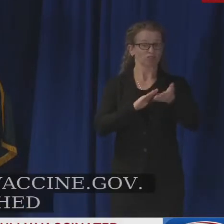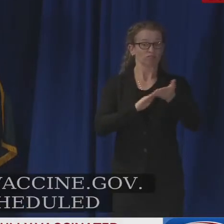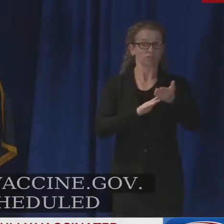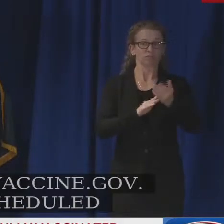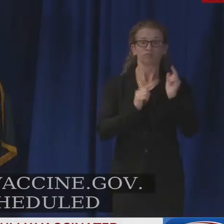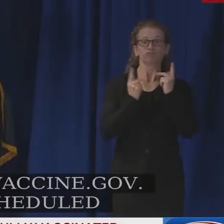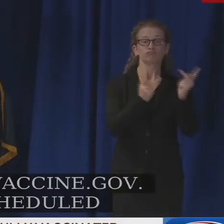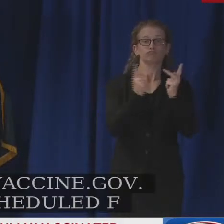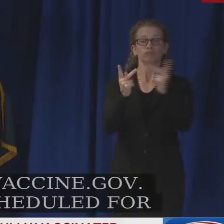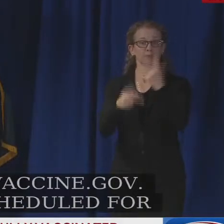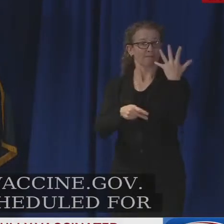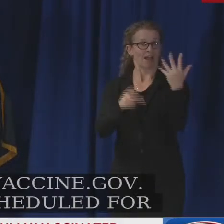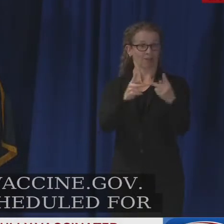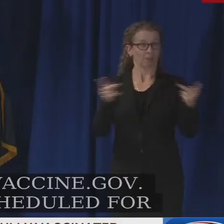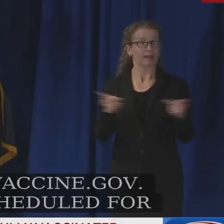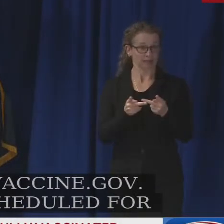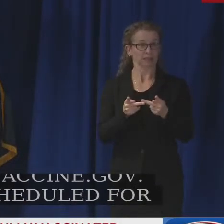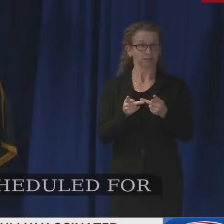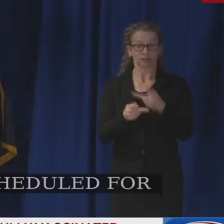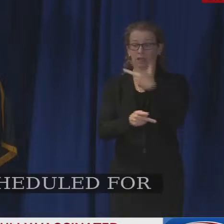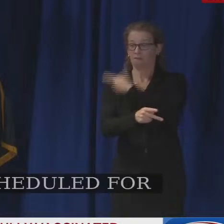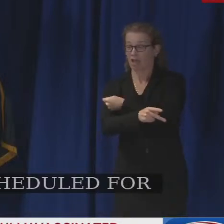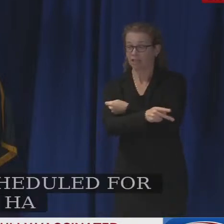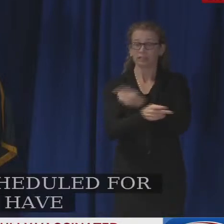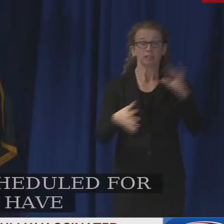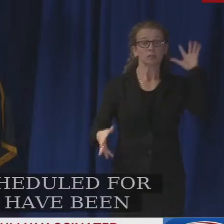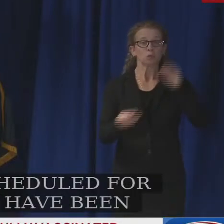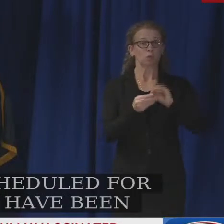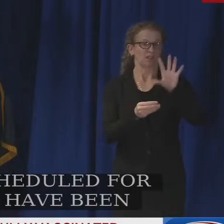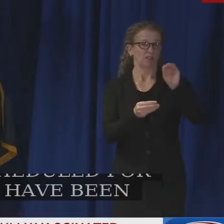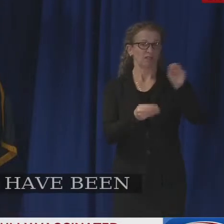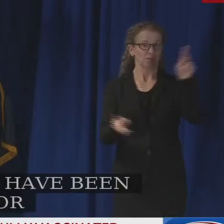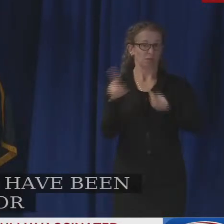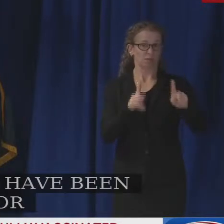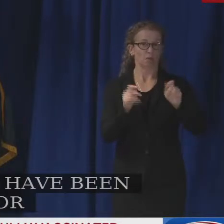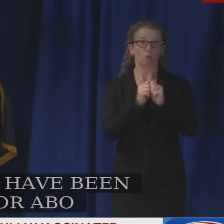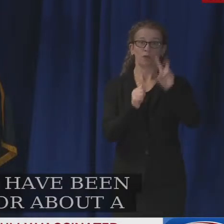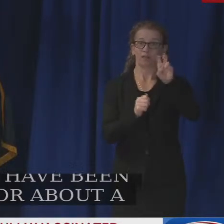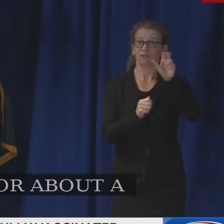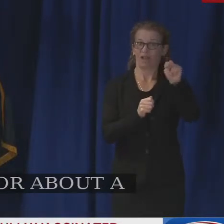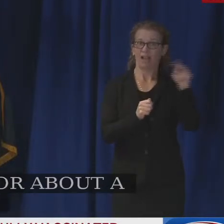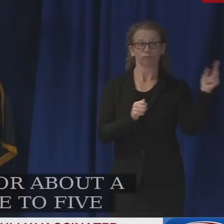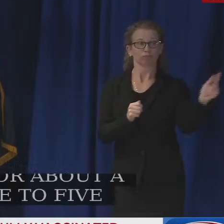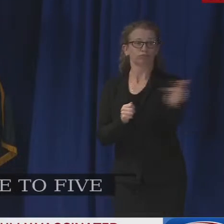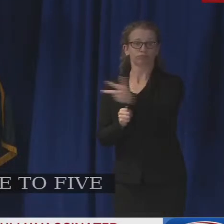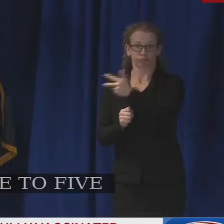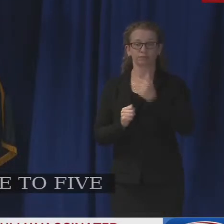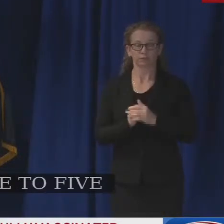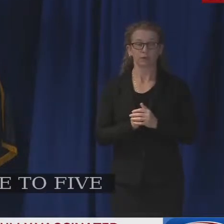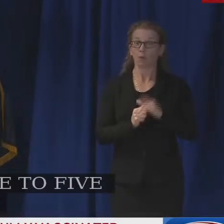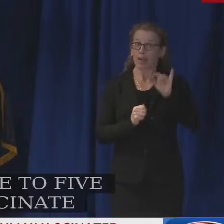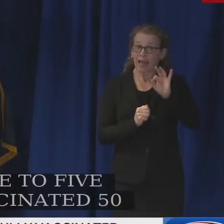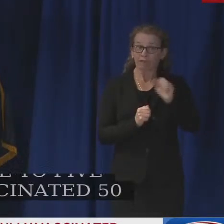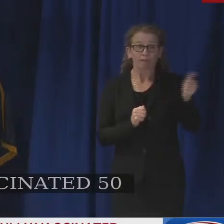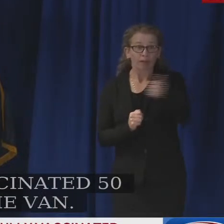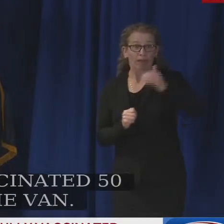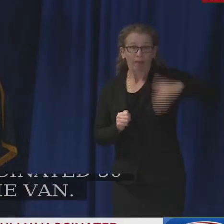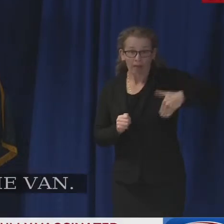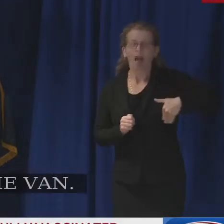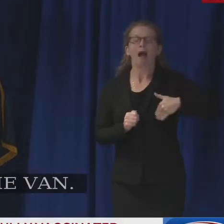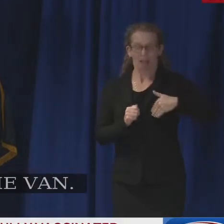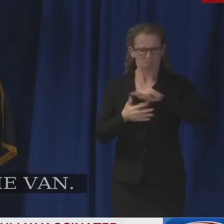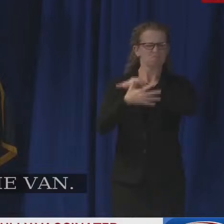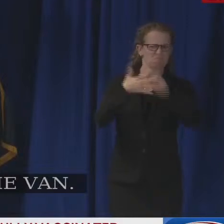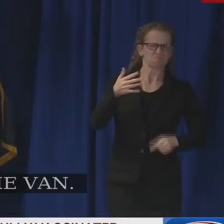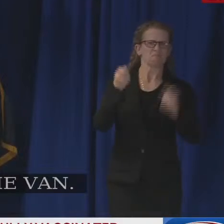different locations and vaccinated about 50 people through the van. So if you have not gotten vaccinated yet, there's plenty of